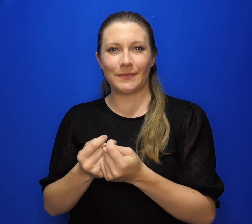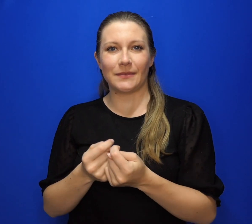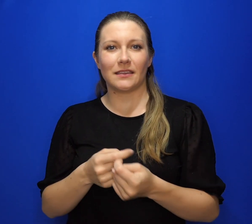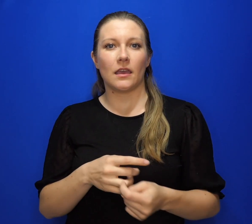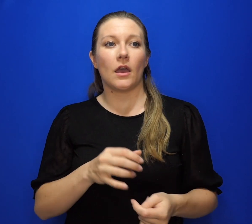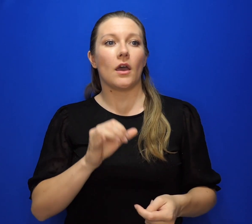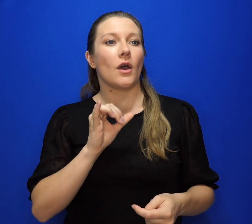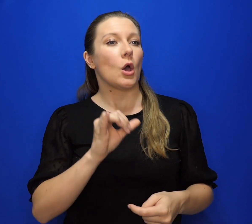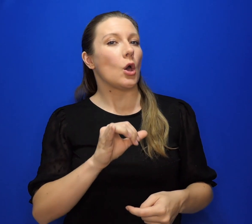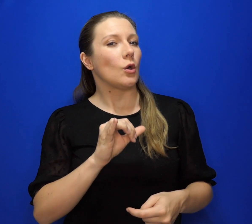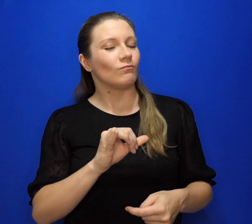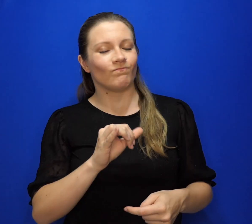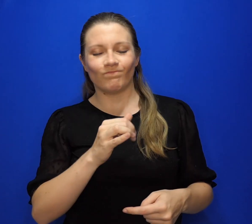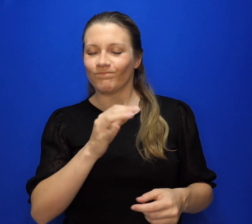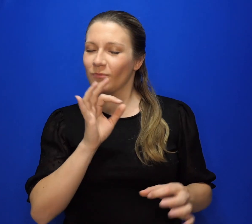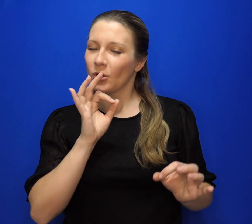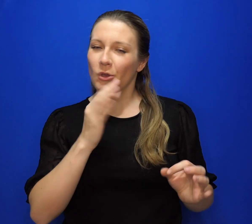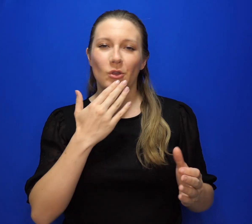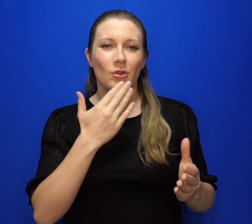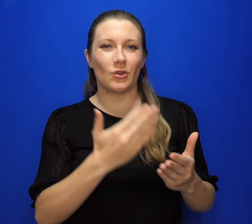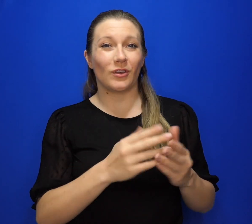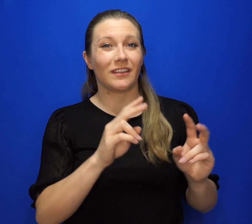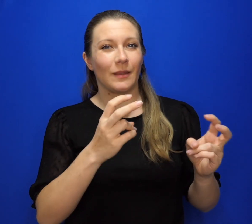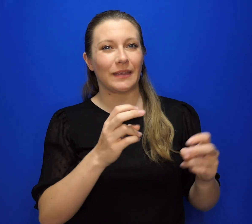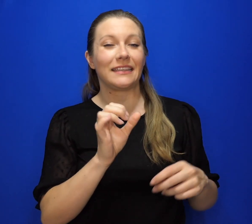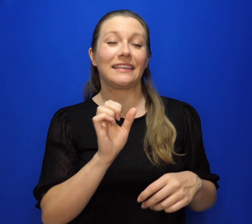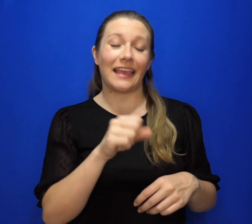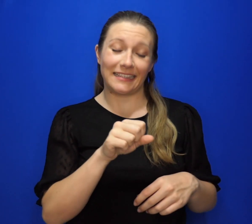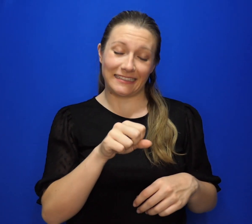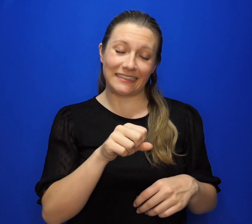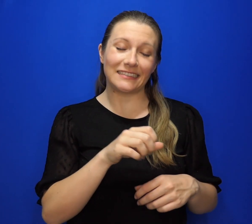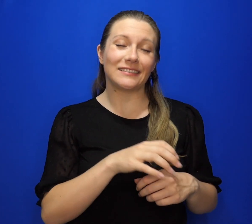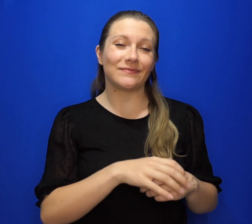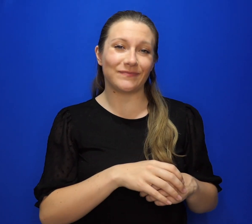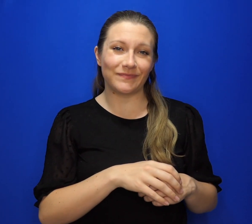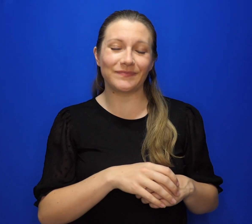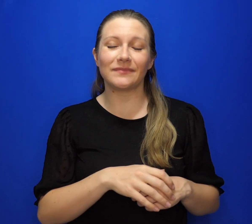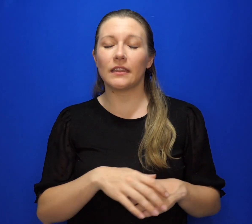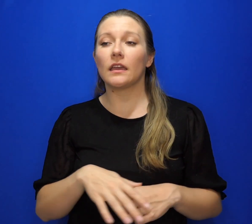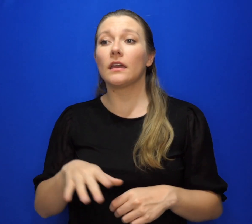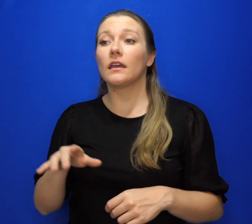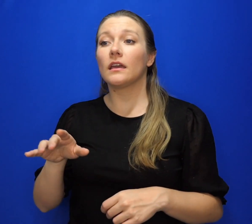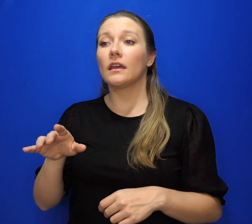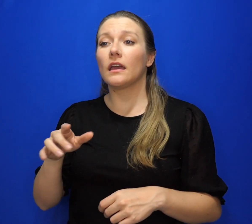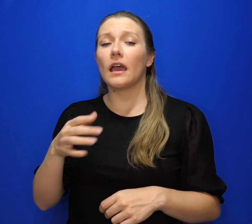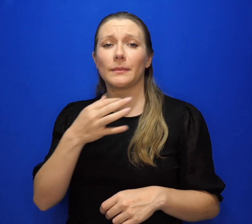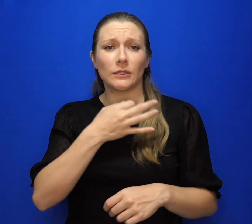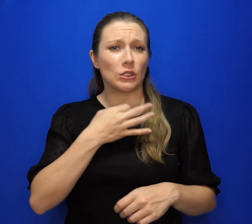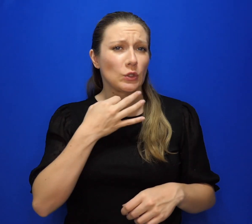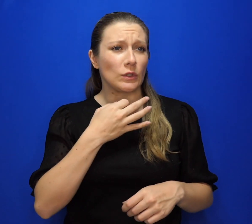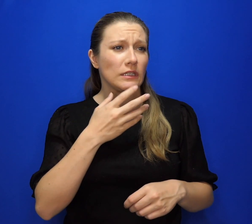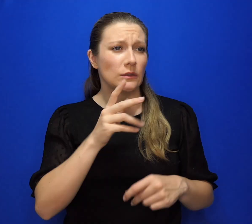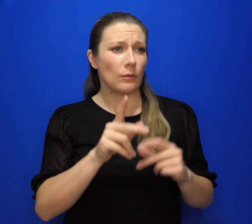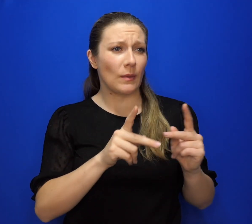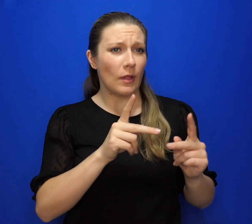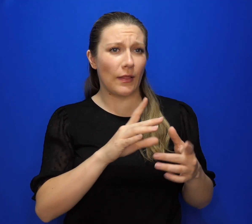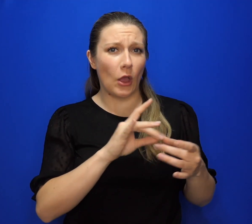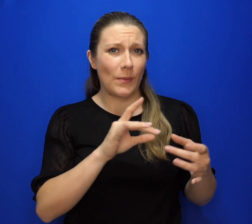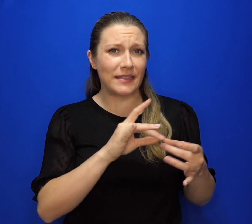Such a good topic. Is it? Yes, it is. I feel like I'm curious what people said. comments and what people have said. Yeah,